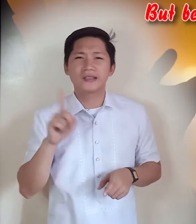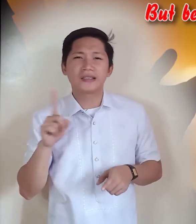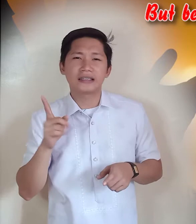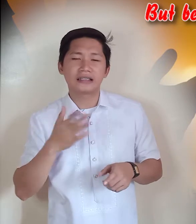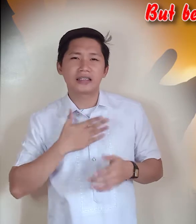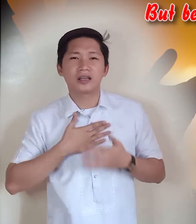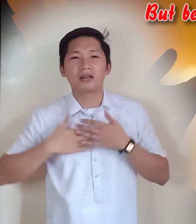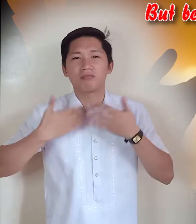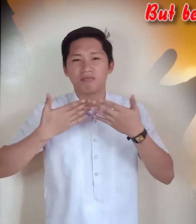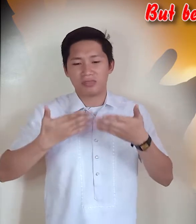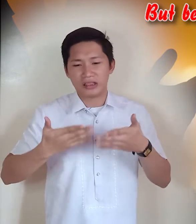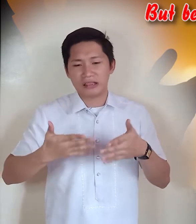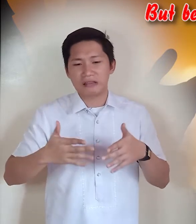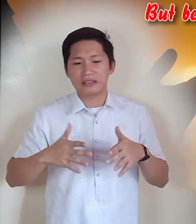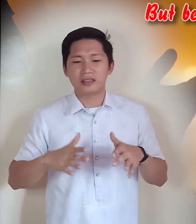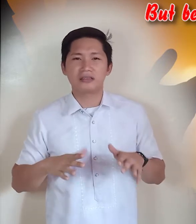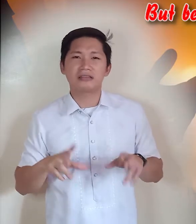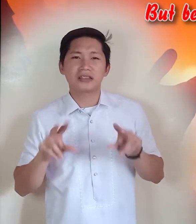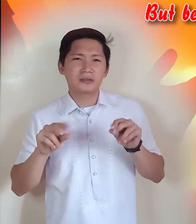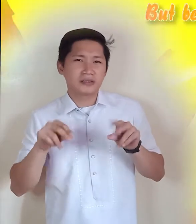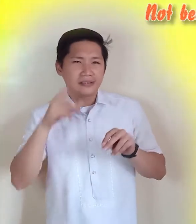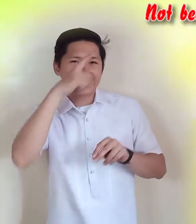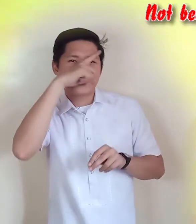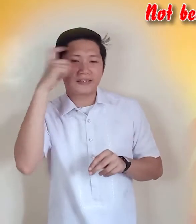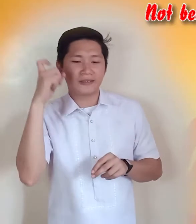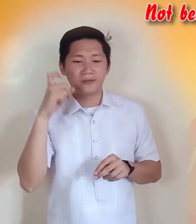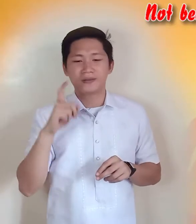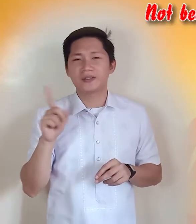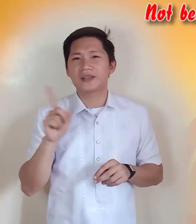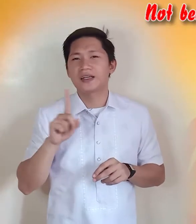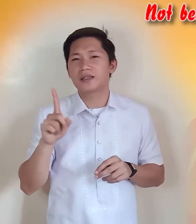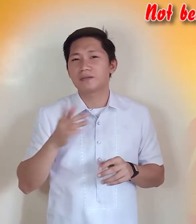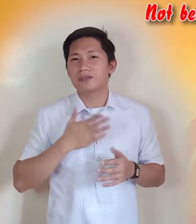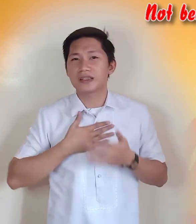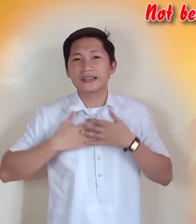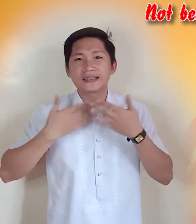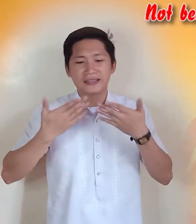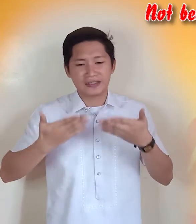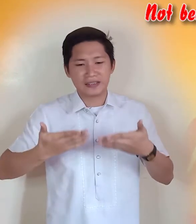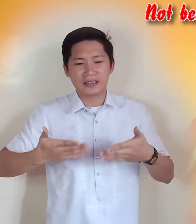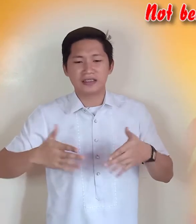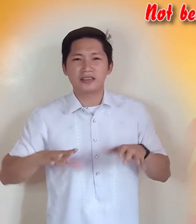Because of what you've done, not because of what